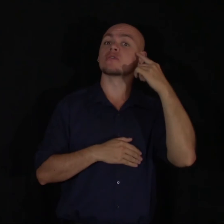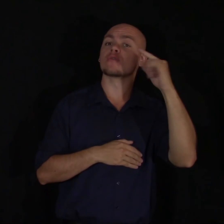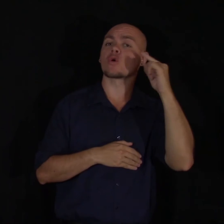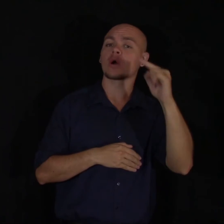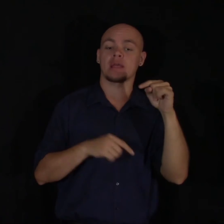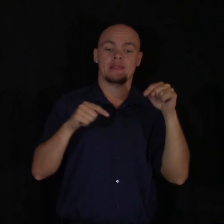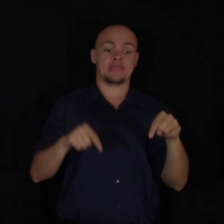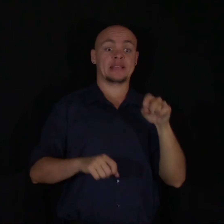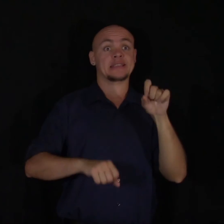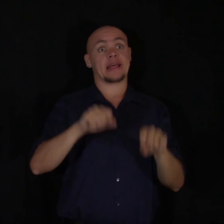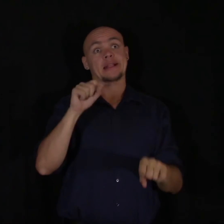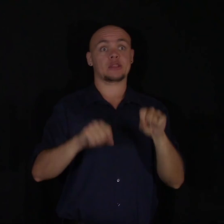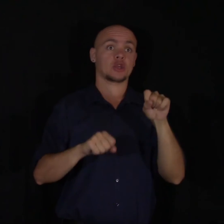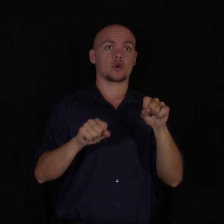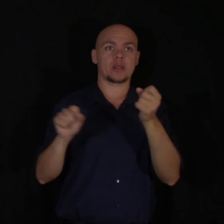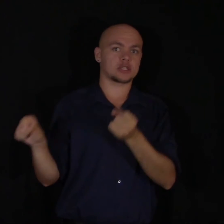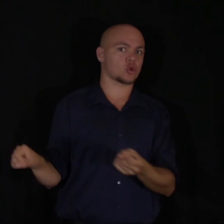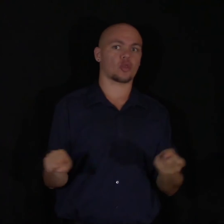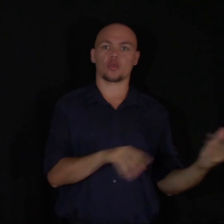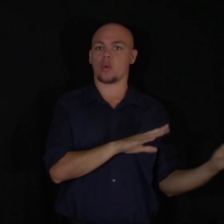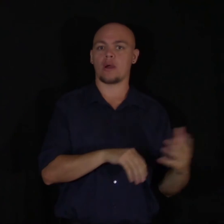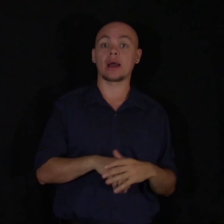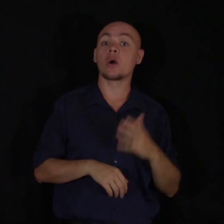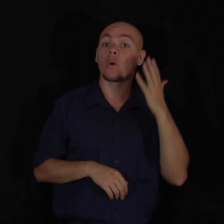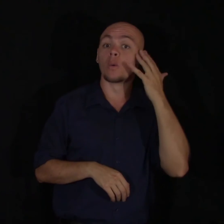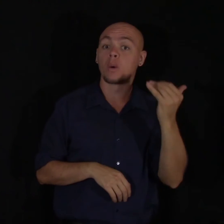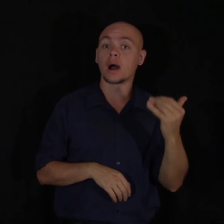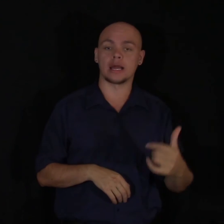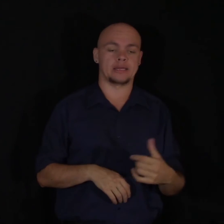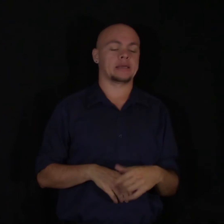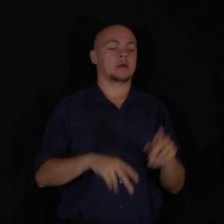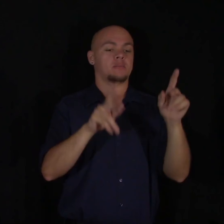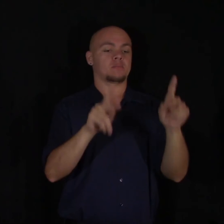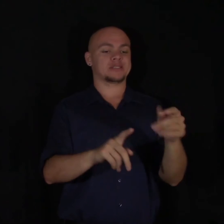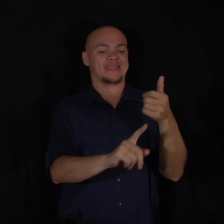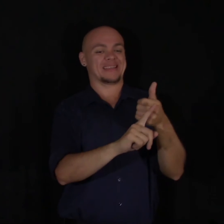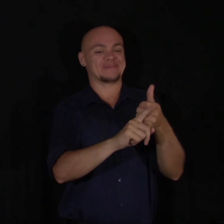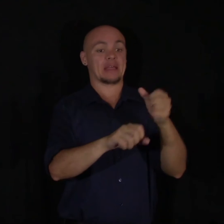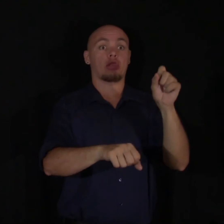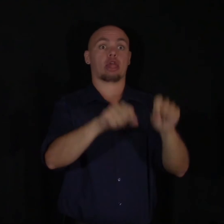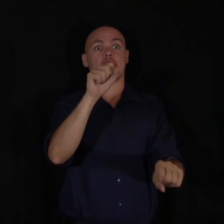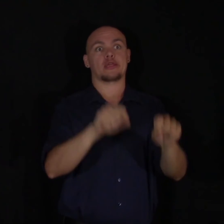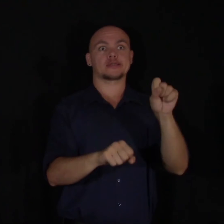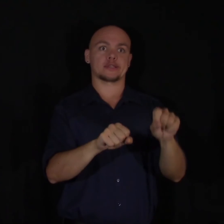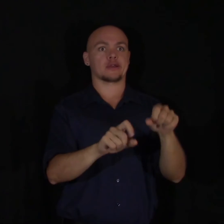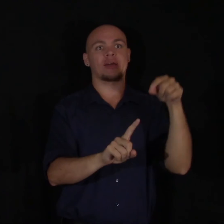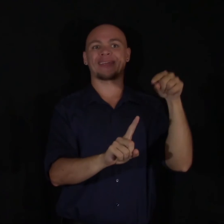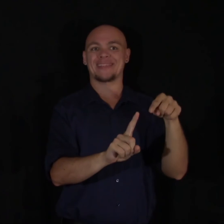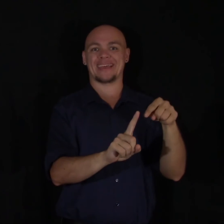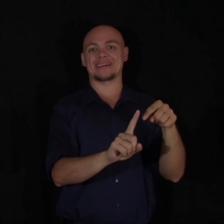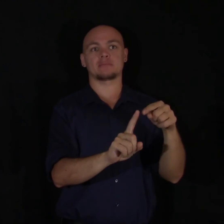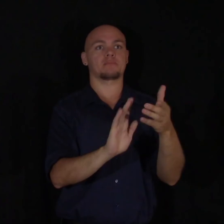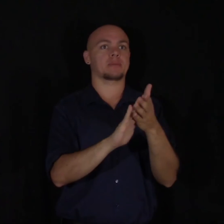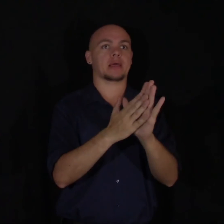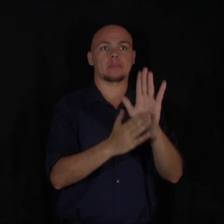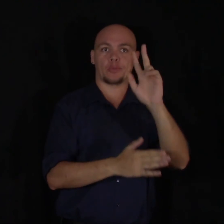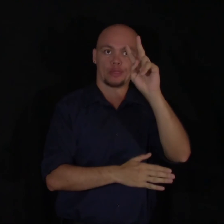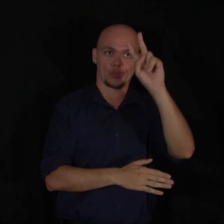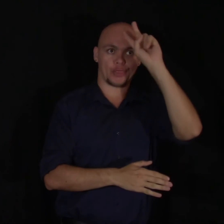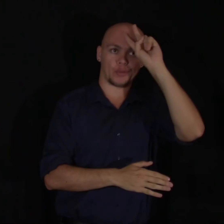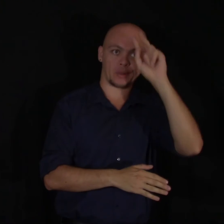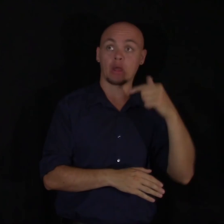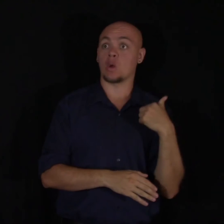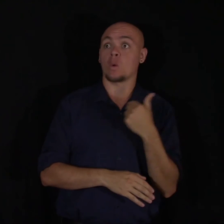world of insecurity. Because when a human being is insecure, they do stupid stuff. When we feel like we're